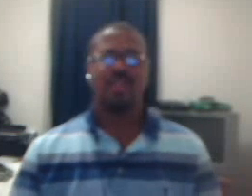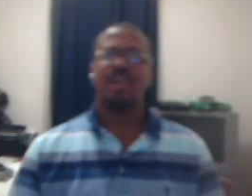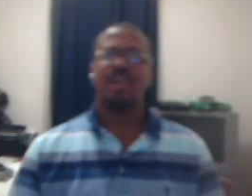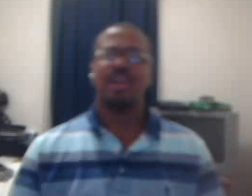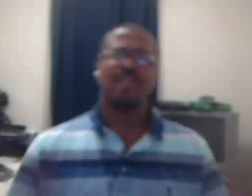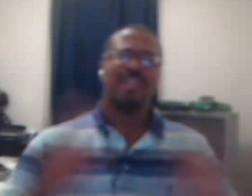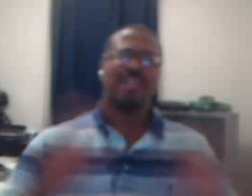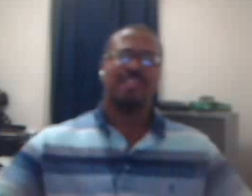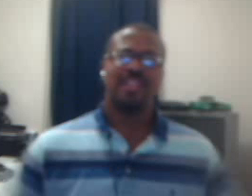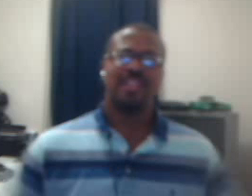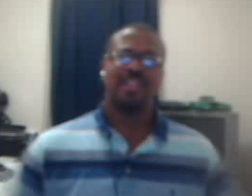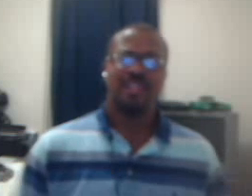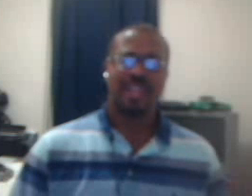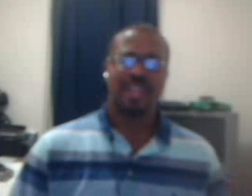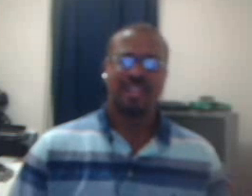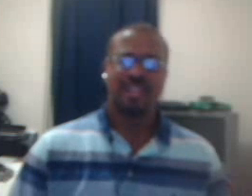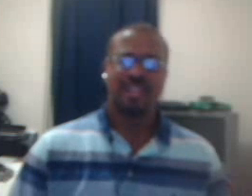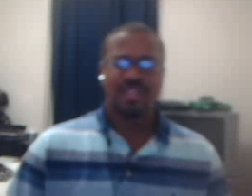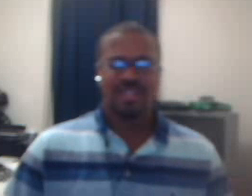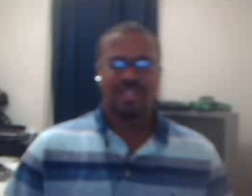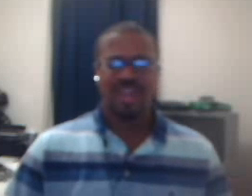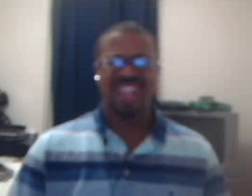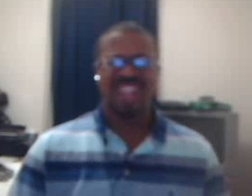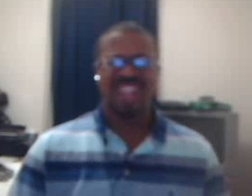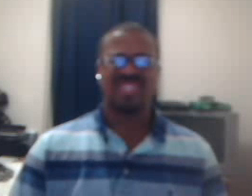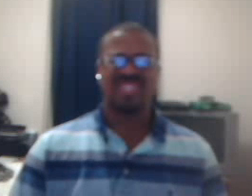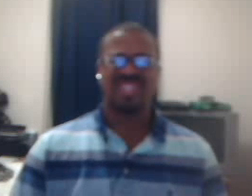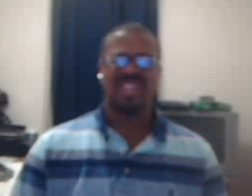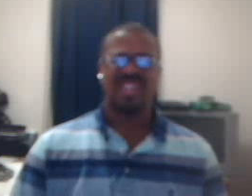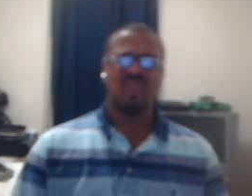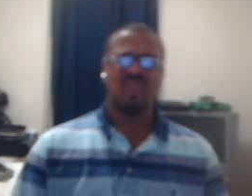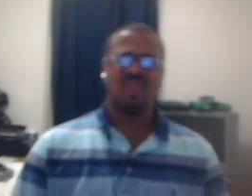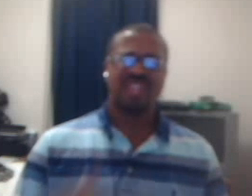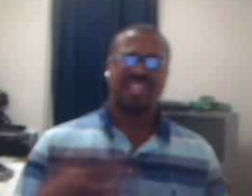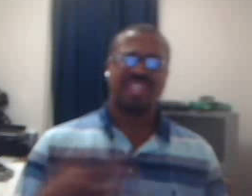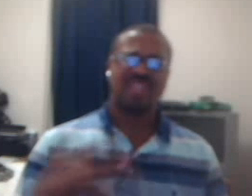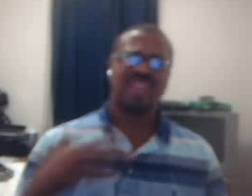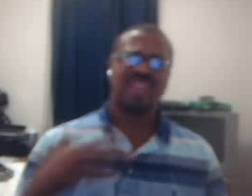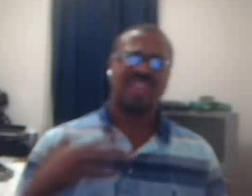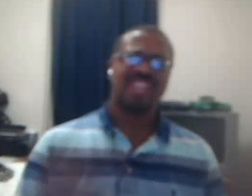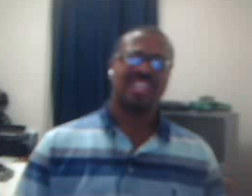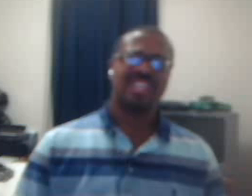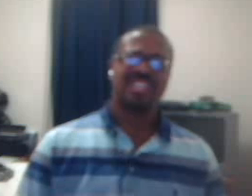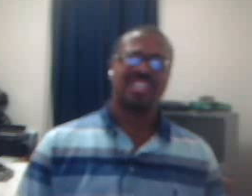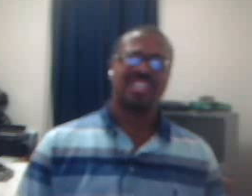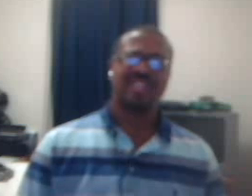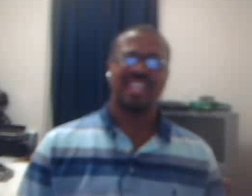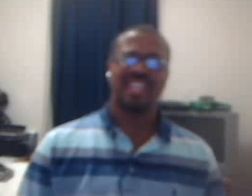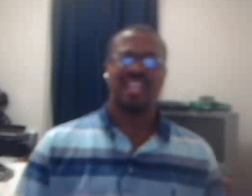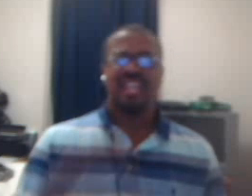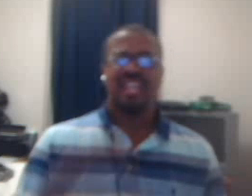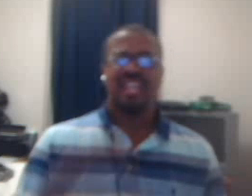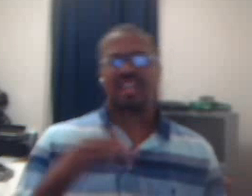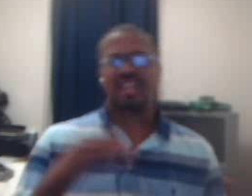All right, never mind a TV, okay? So I just don't get why Trick Daddy was so agitated and stuff like that. I